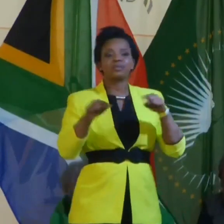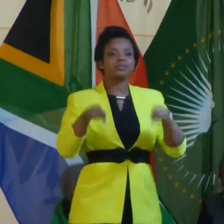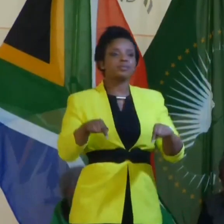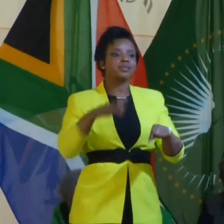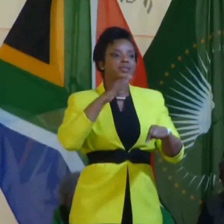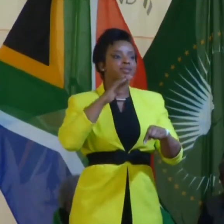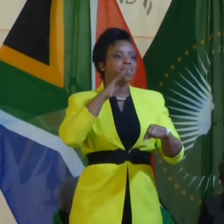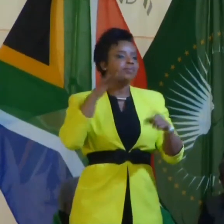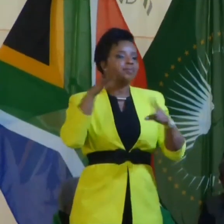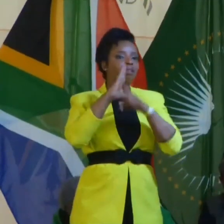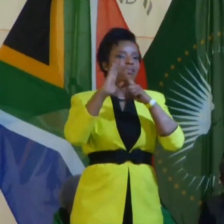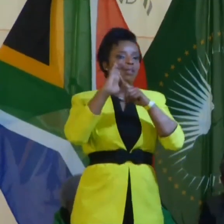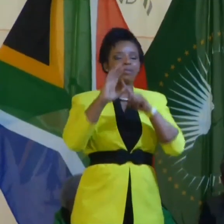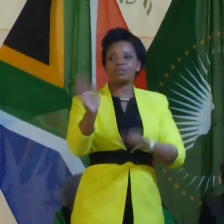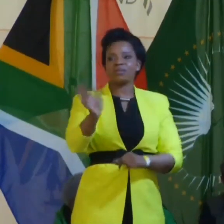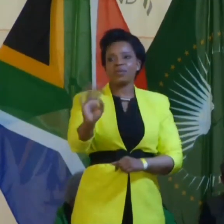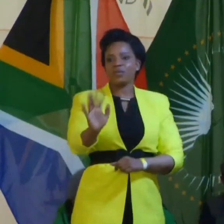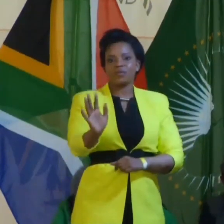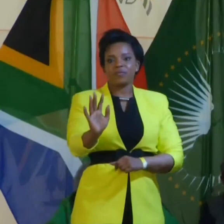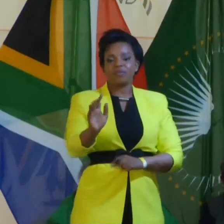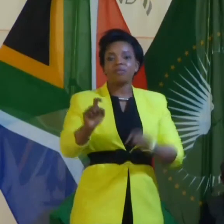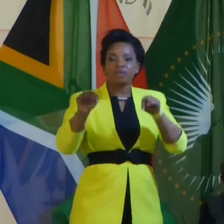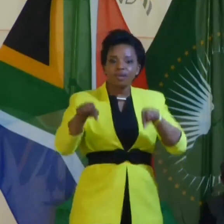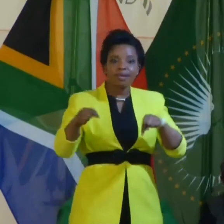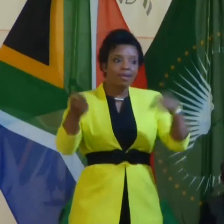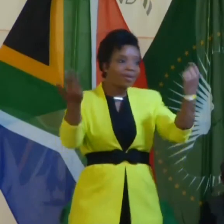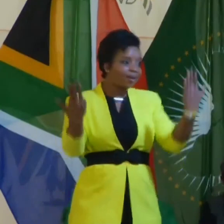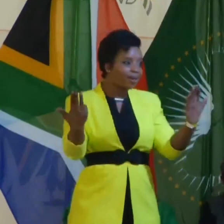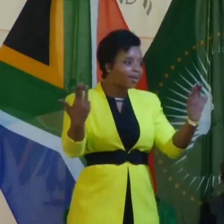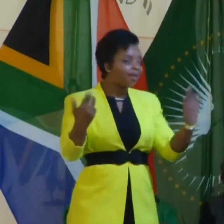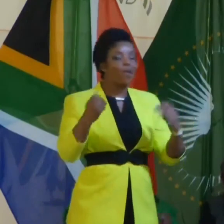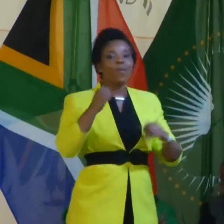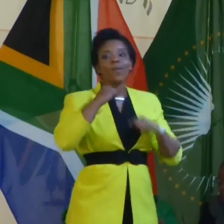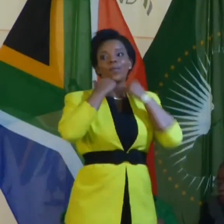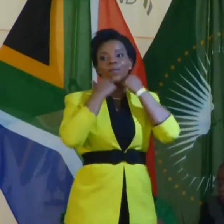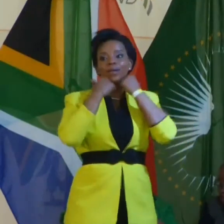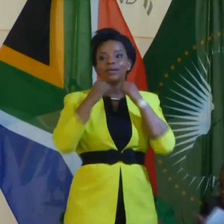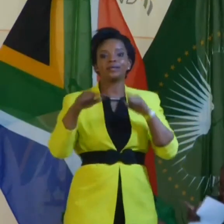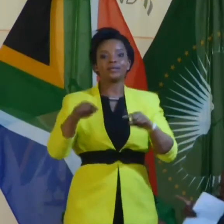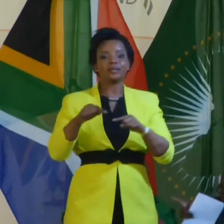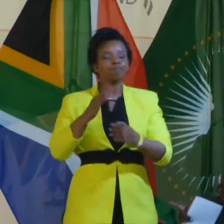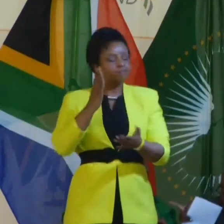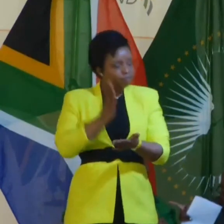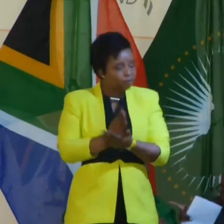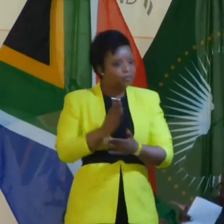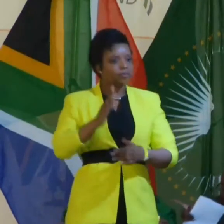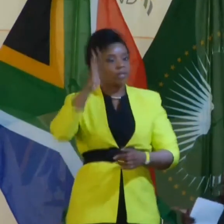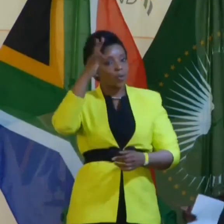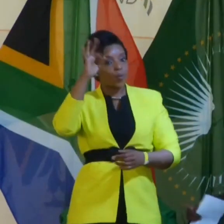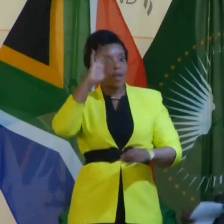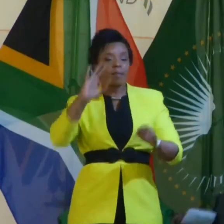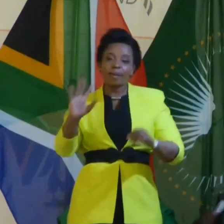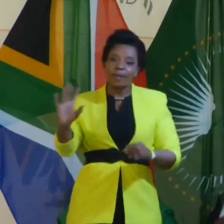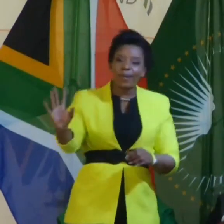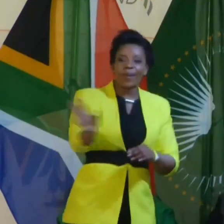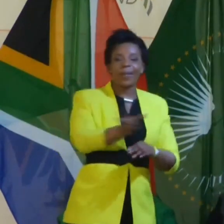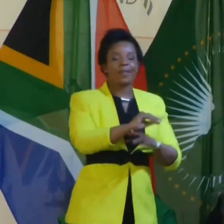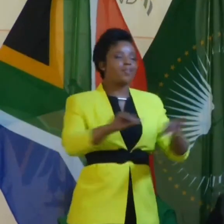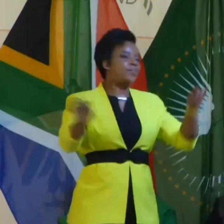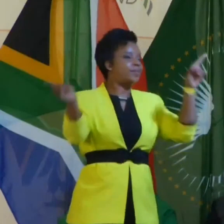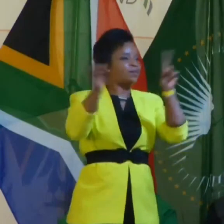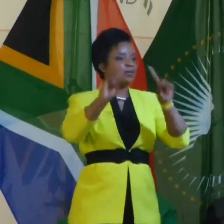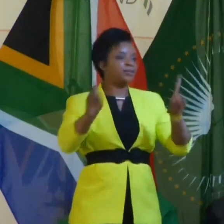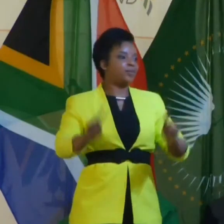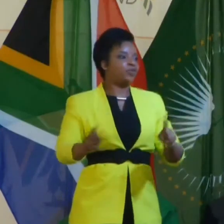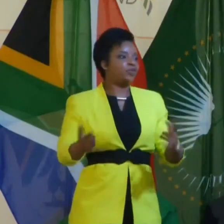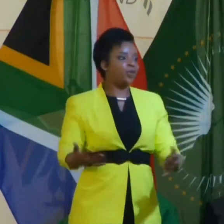of August is an affirmation that all our women are too special for our government. The